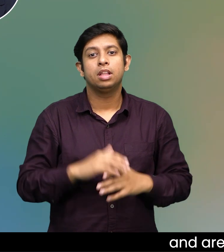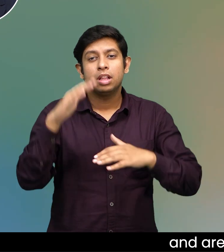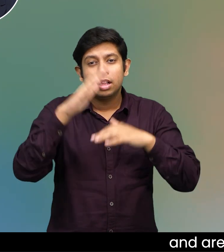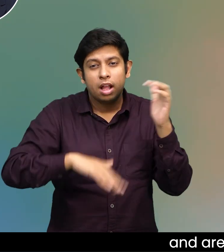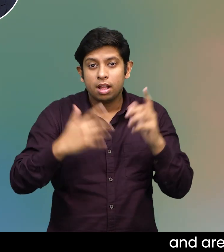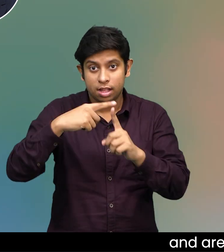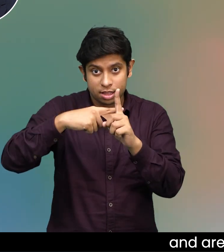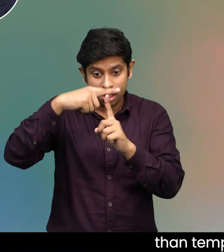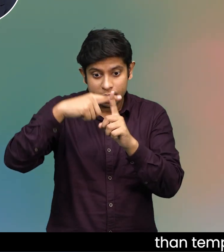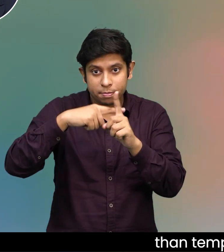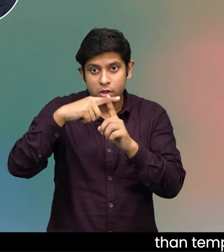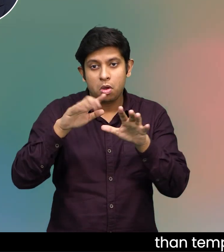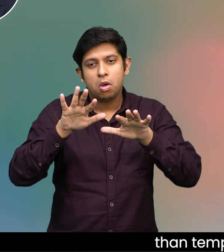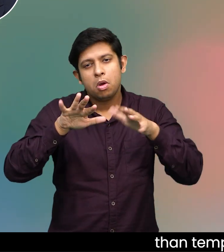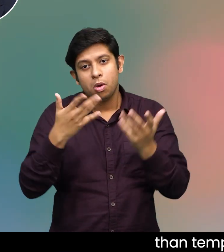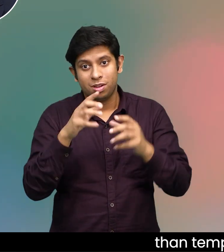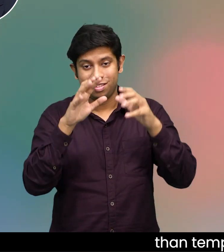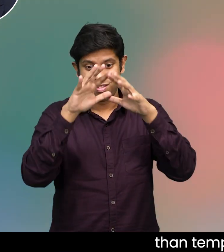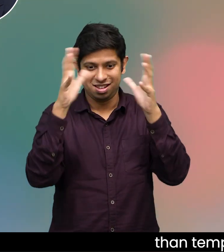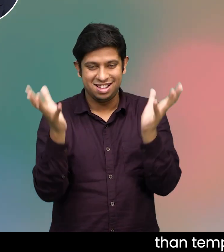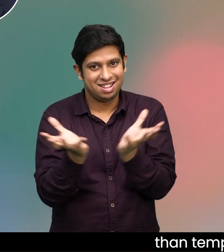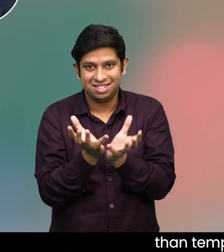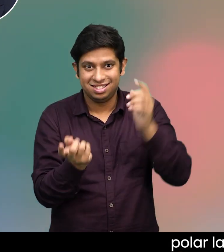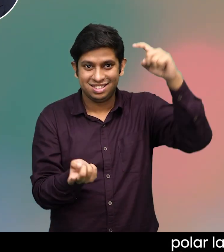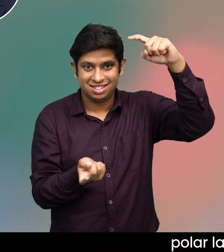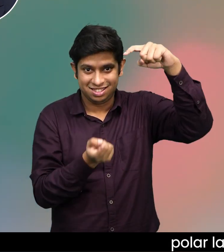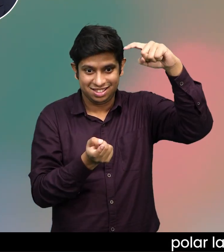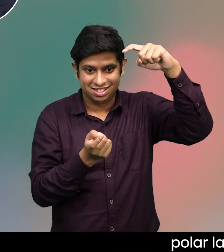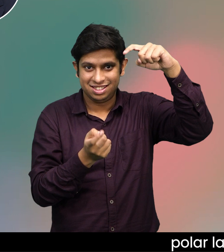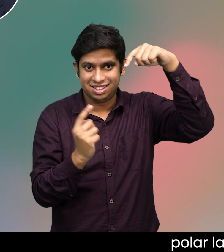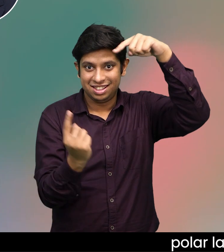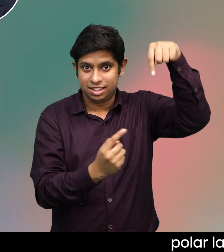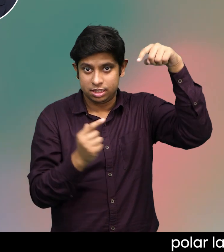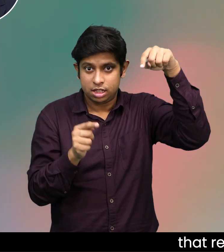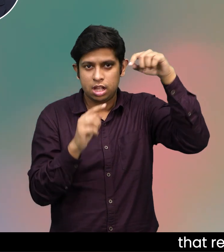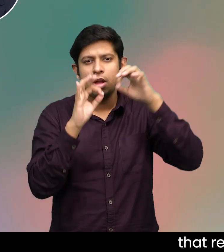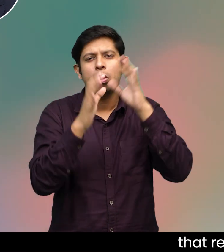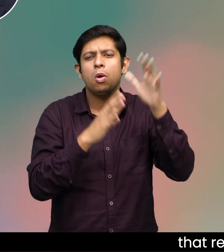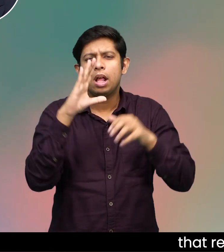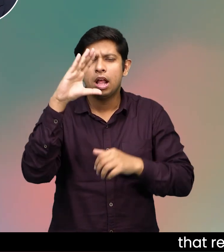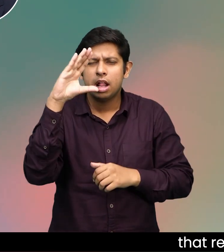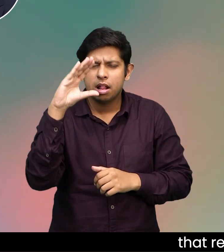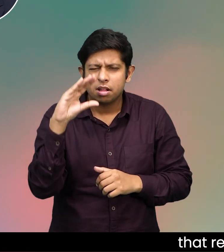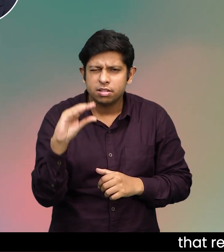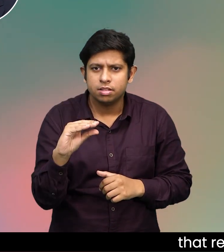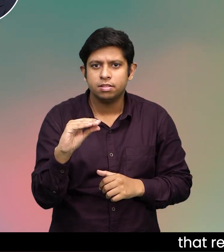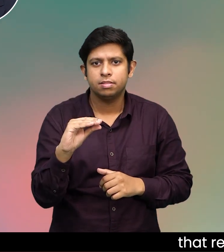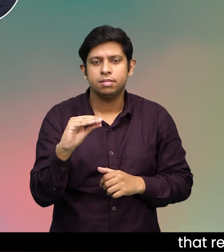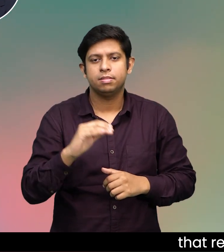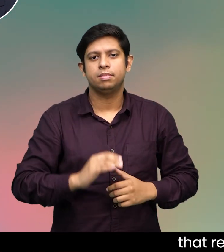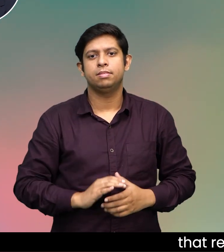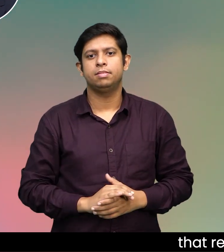and are hotter than temperature or polar latitudes that receive